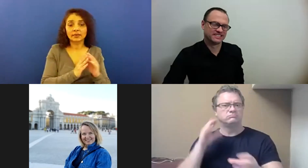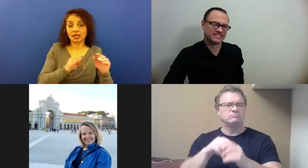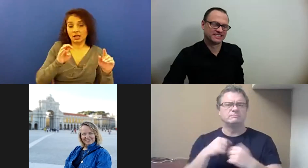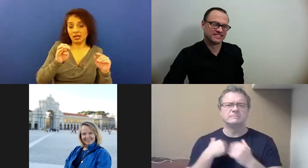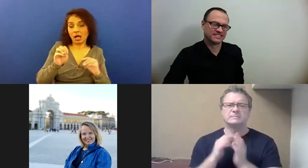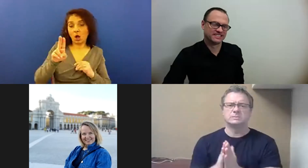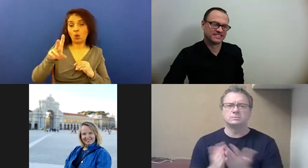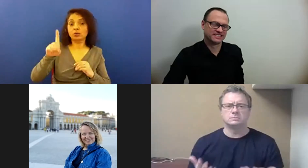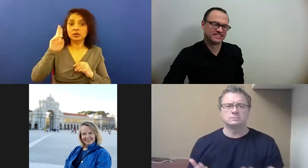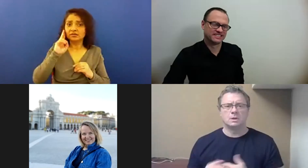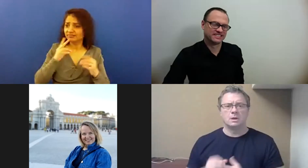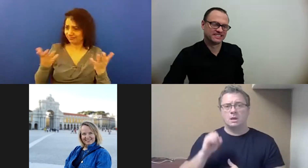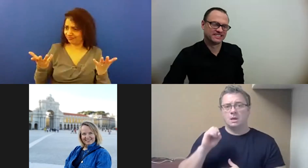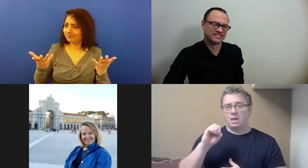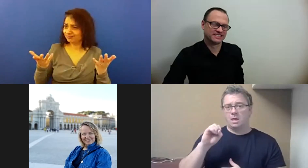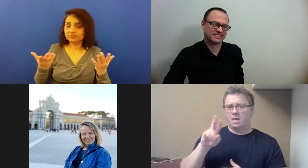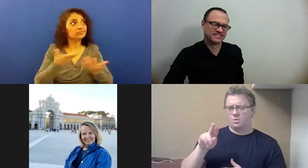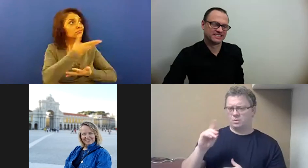I could attend their political meetings.